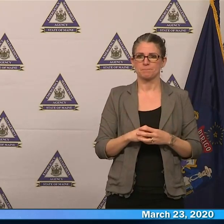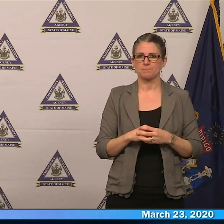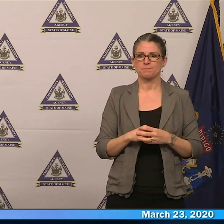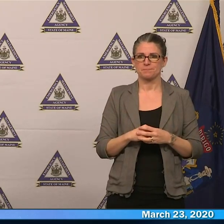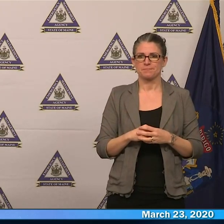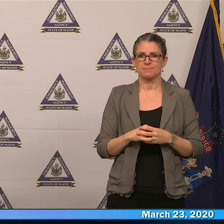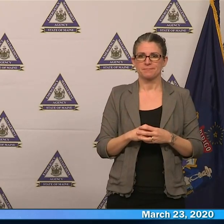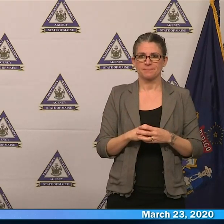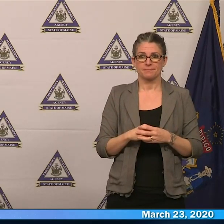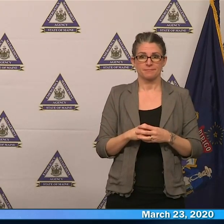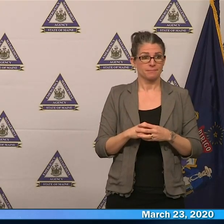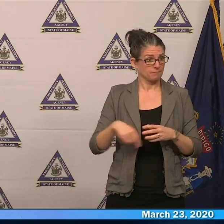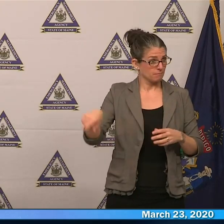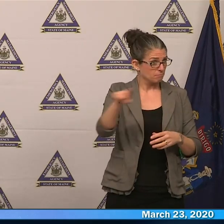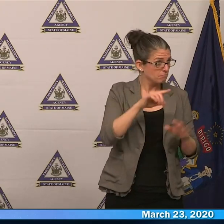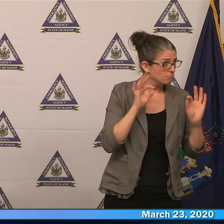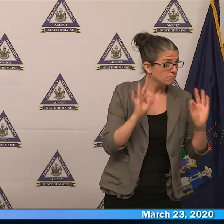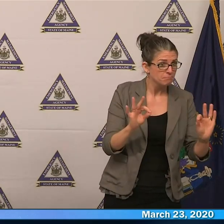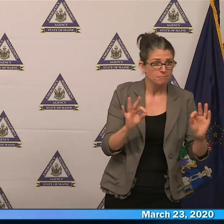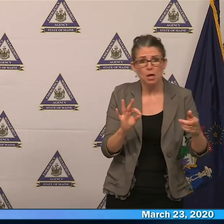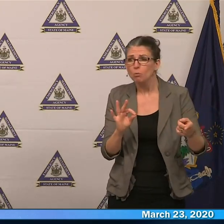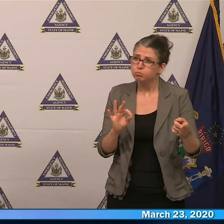How is everyone this morning?